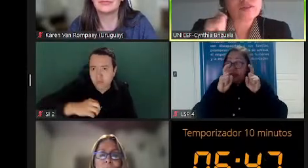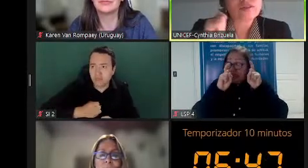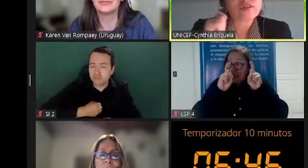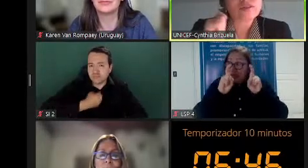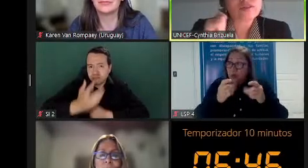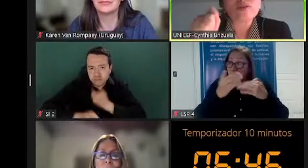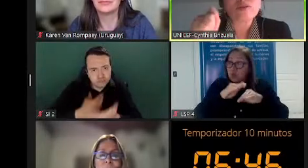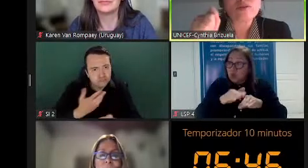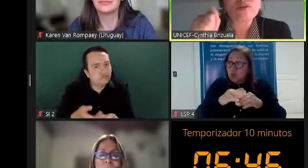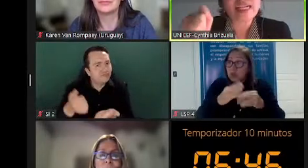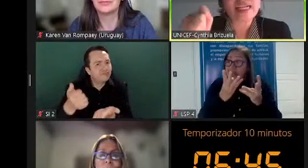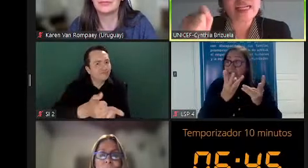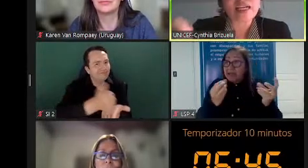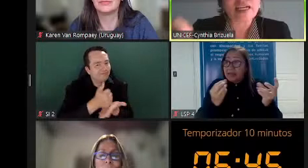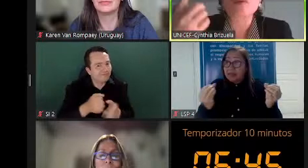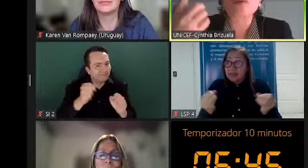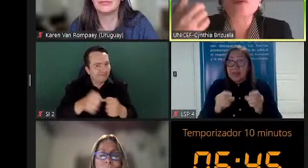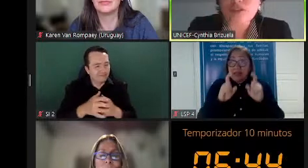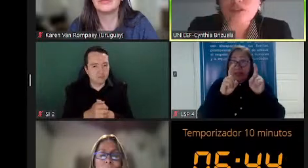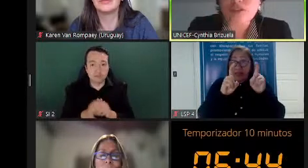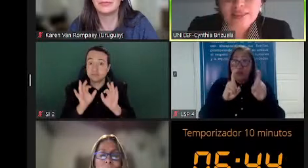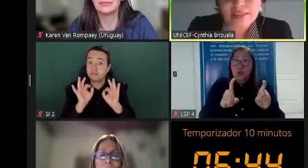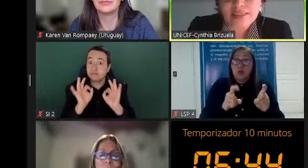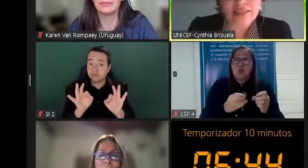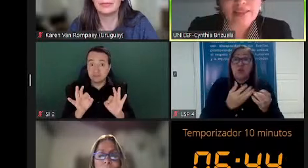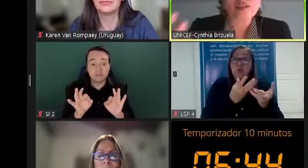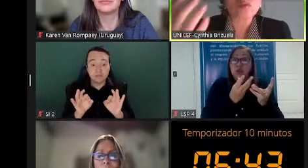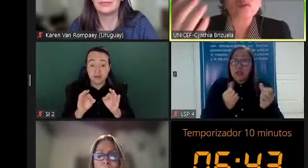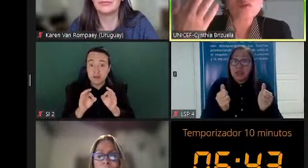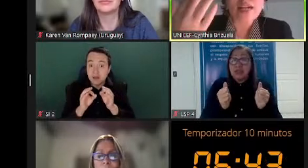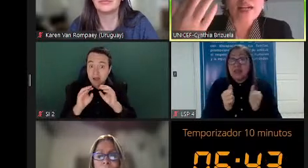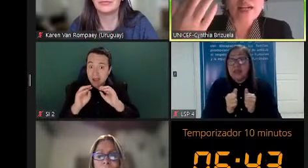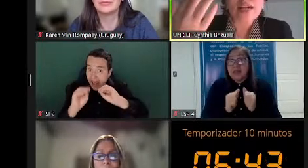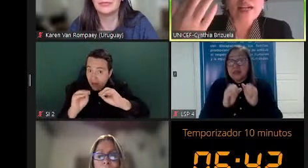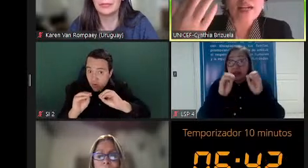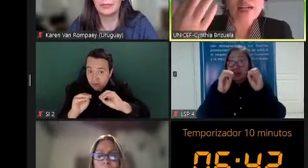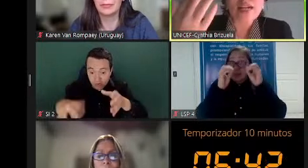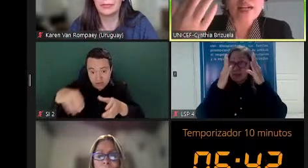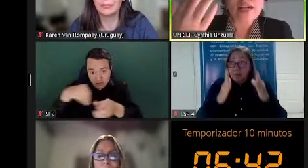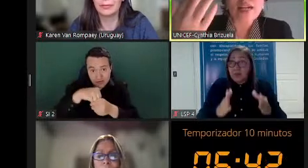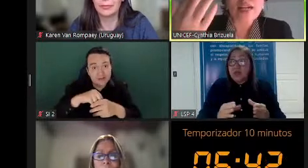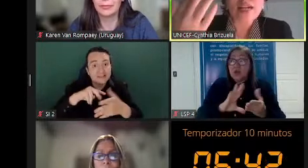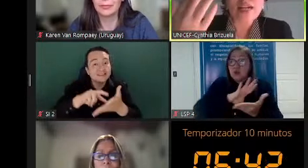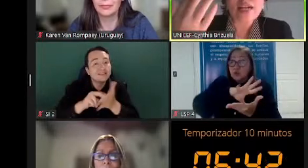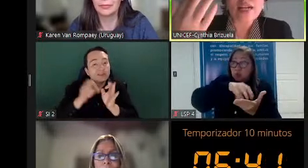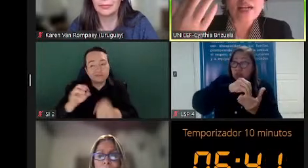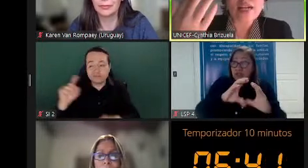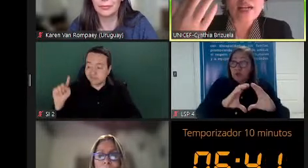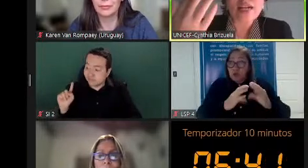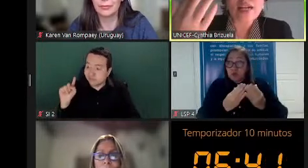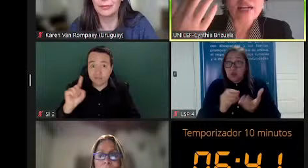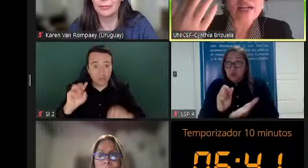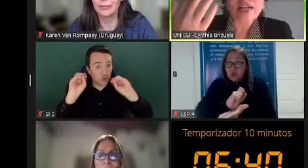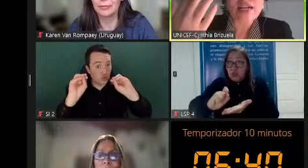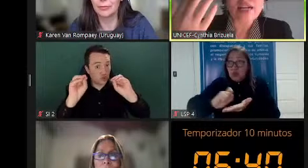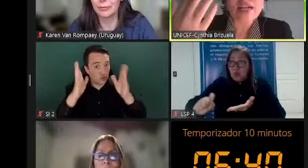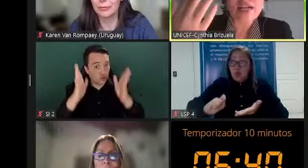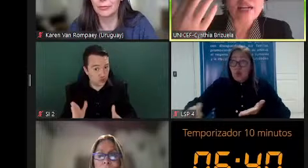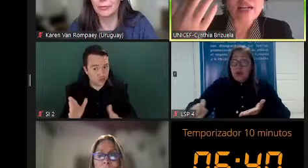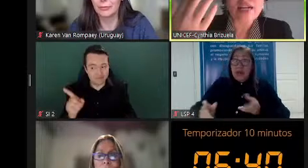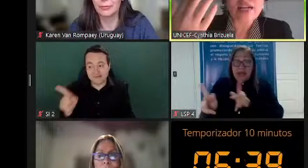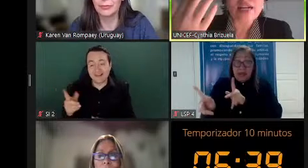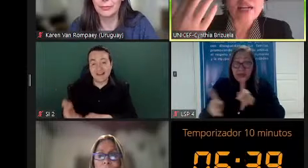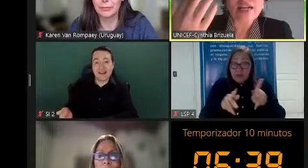inclusive education contributes to the quality whenever teachers rooms